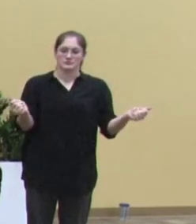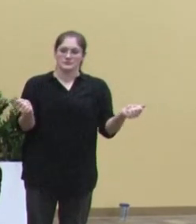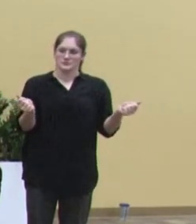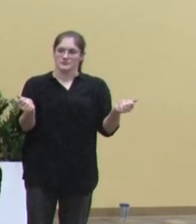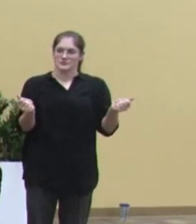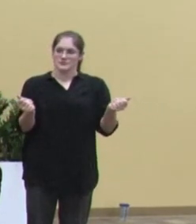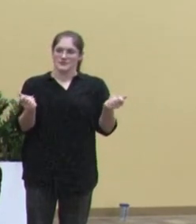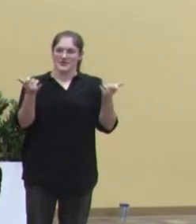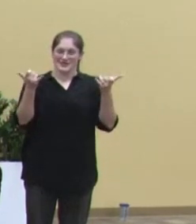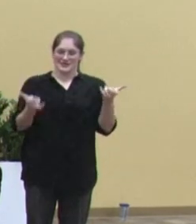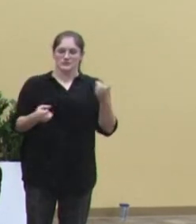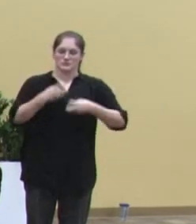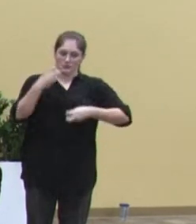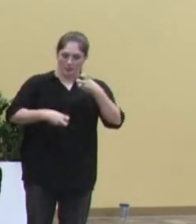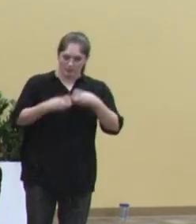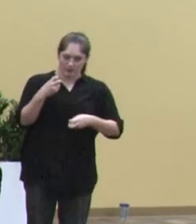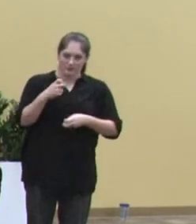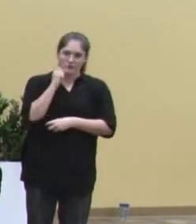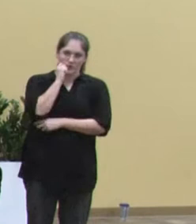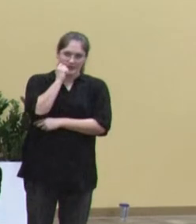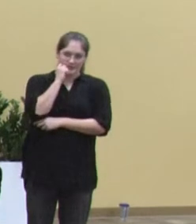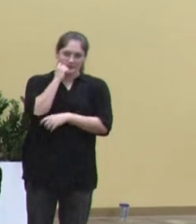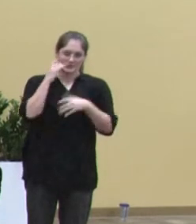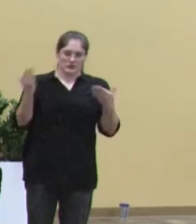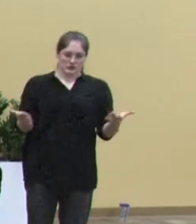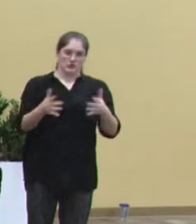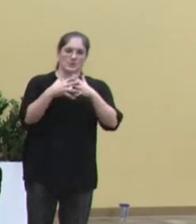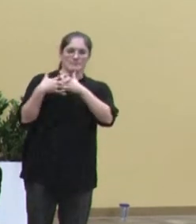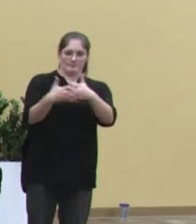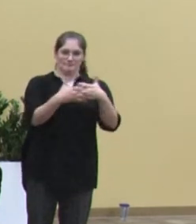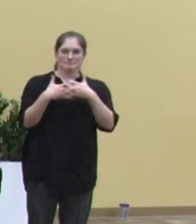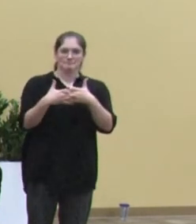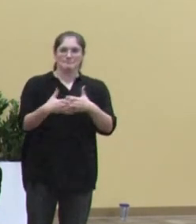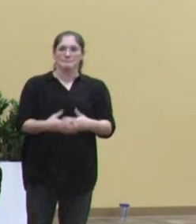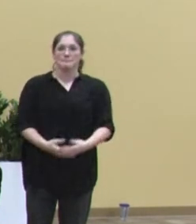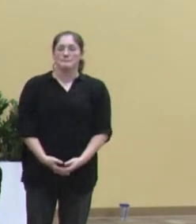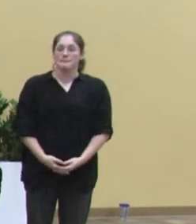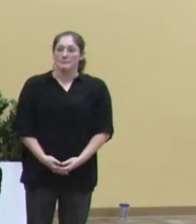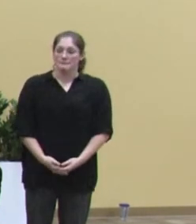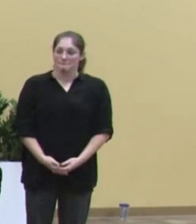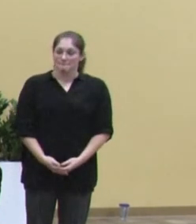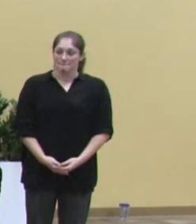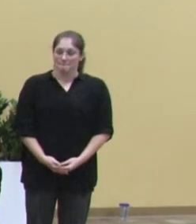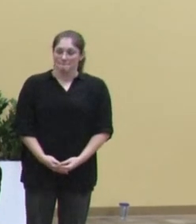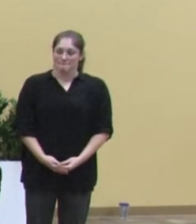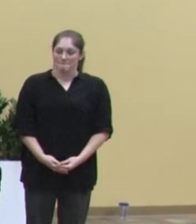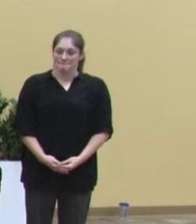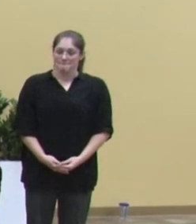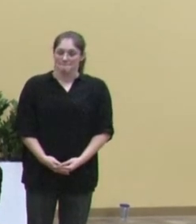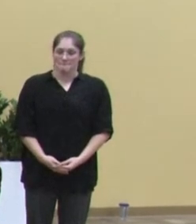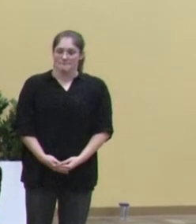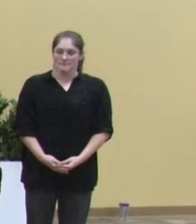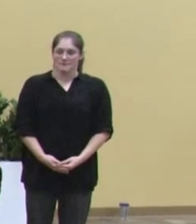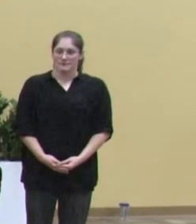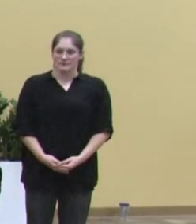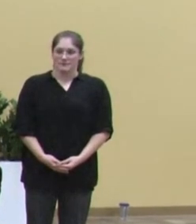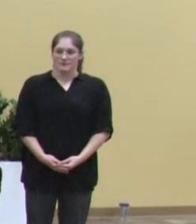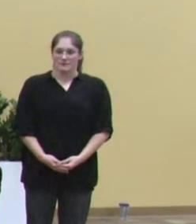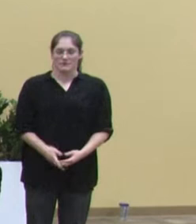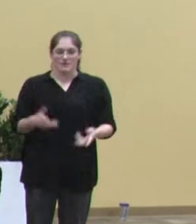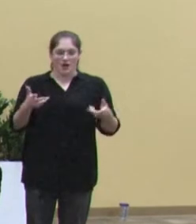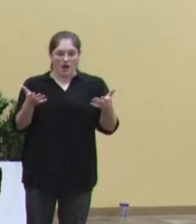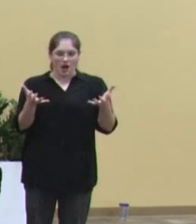seemingly intractable problem of race in America. But I want to just real quickly, for those